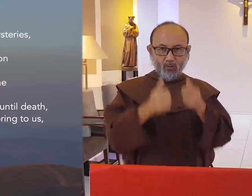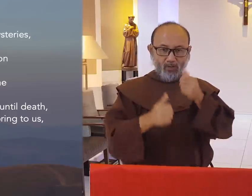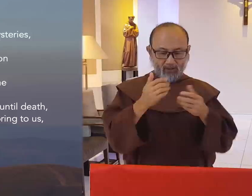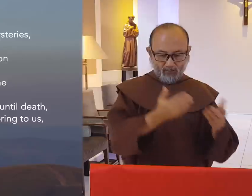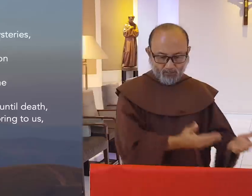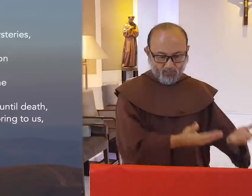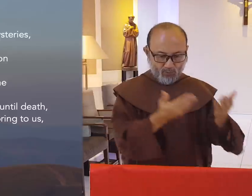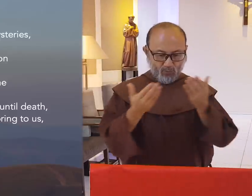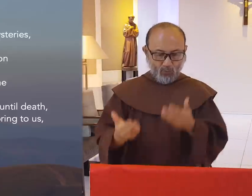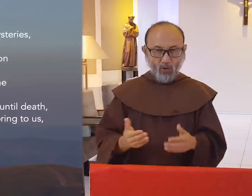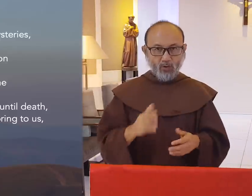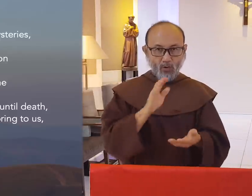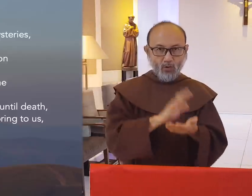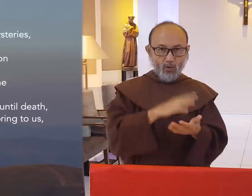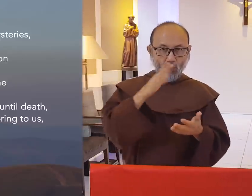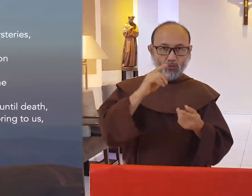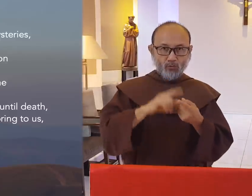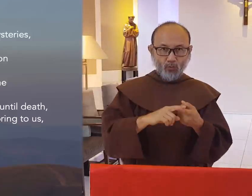which brought glory to the Bishop